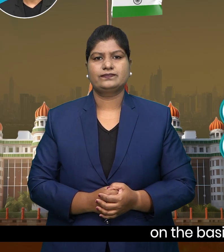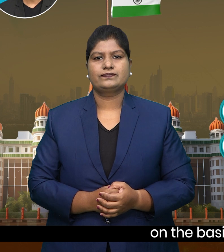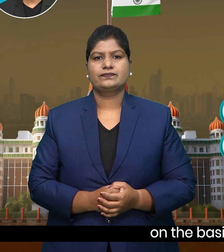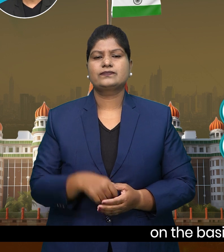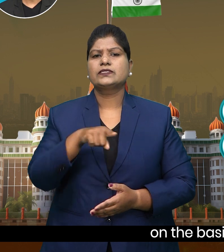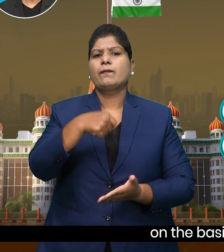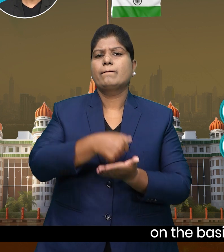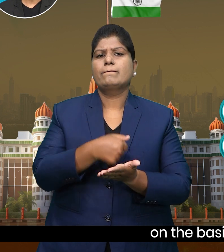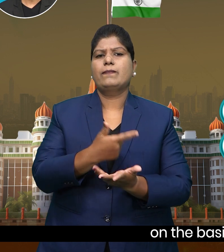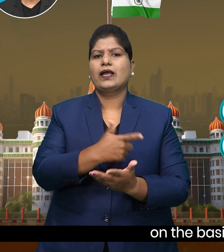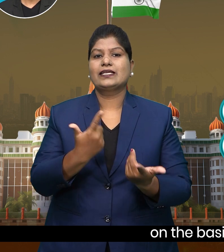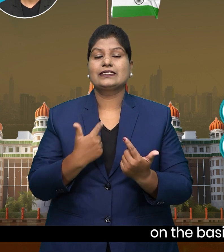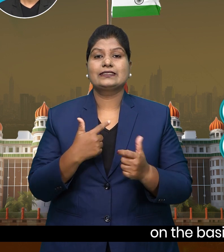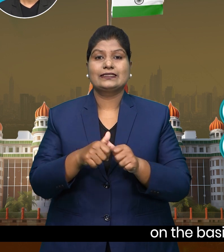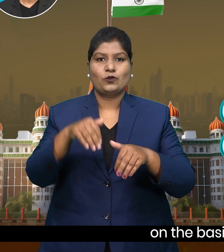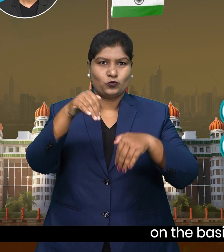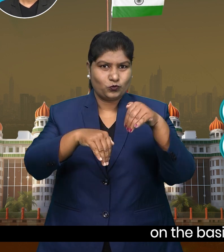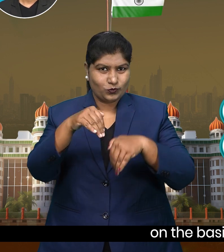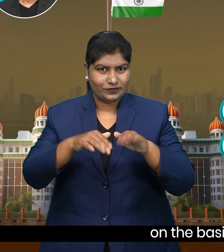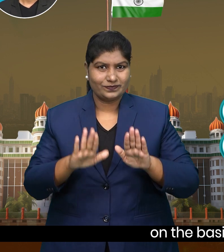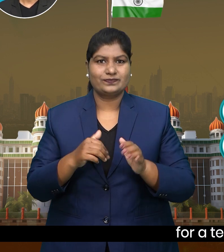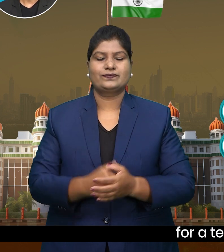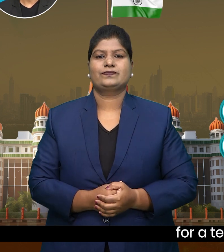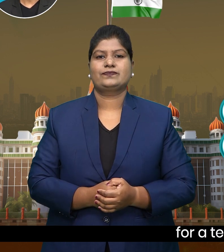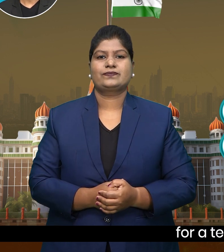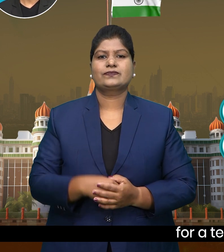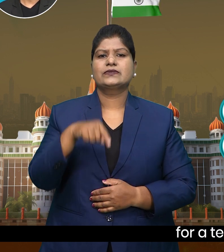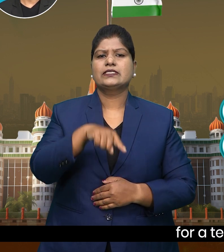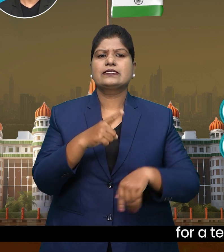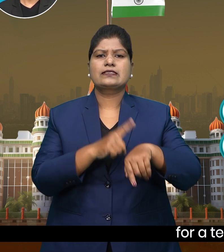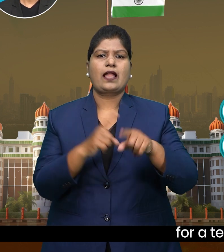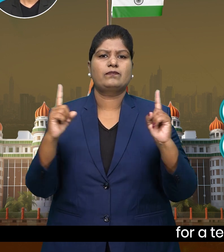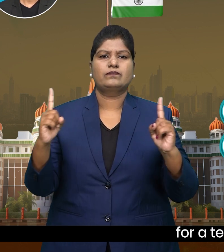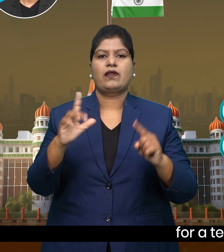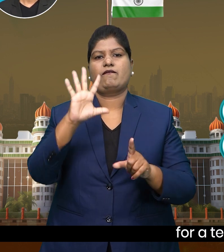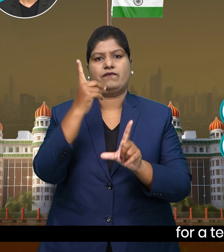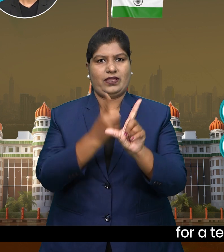on the basis of adult franchise for a term of 5 years.